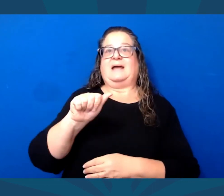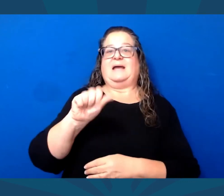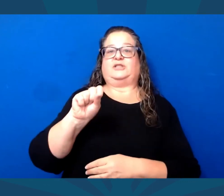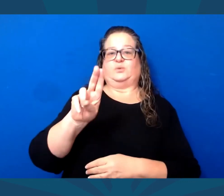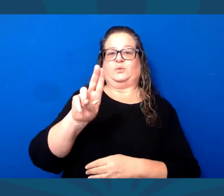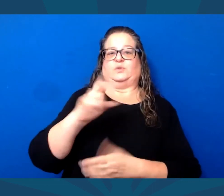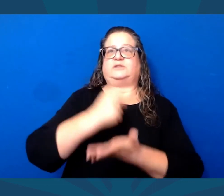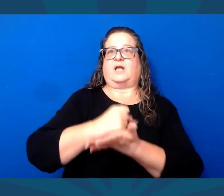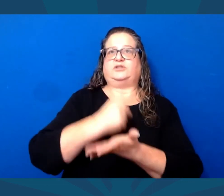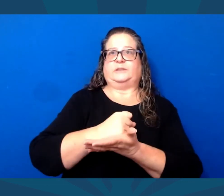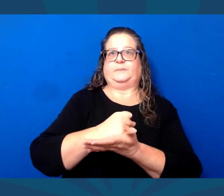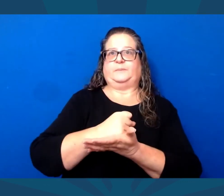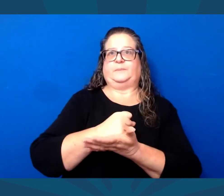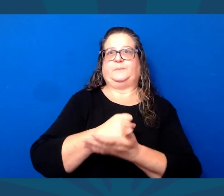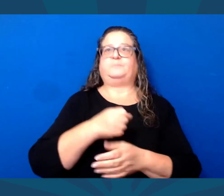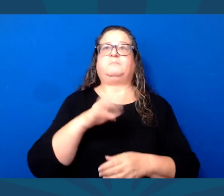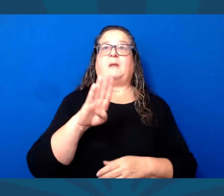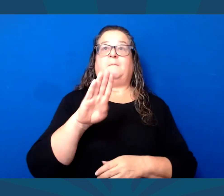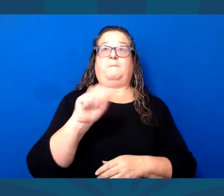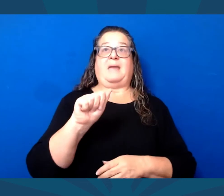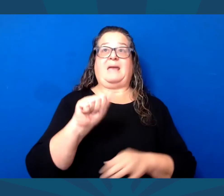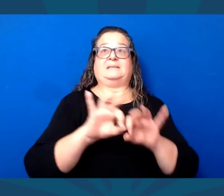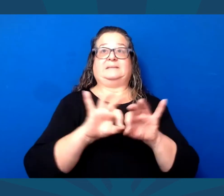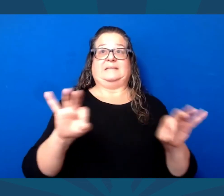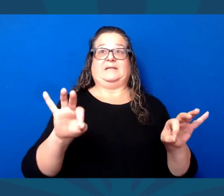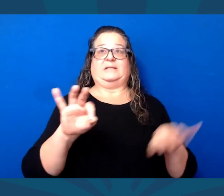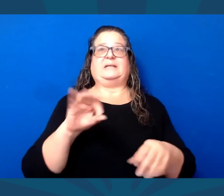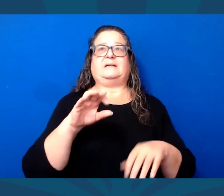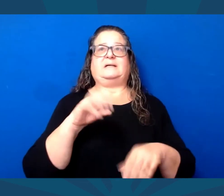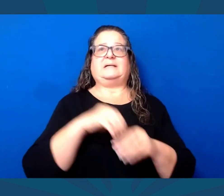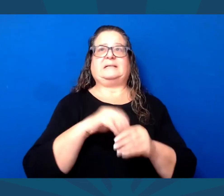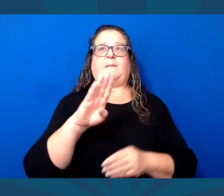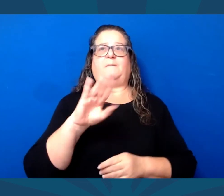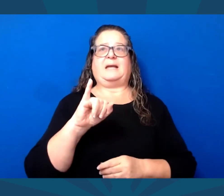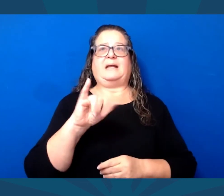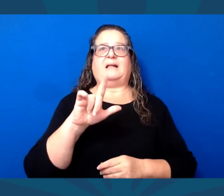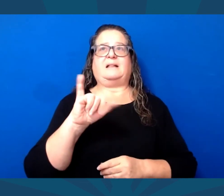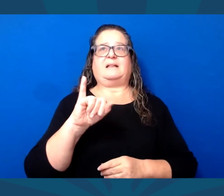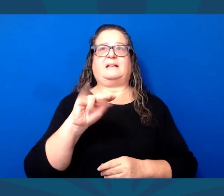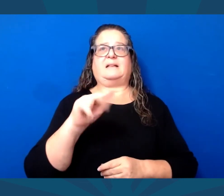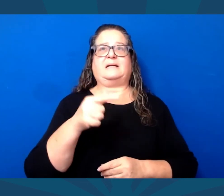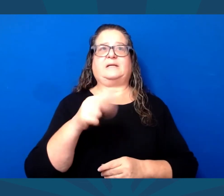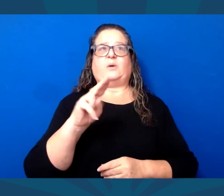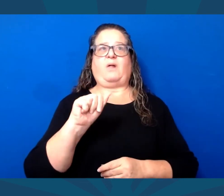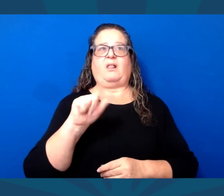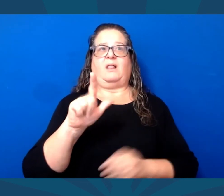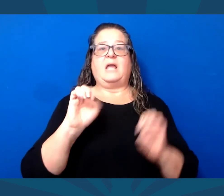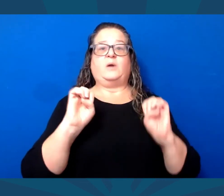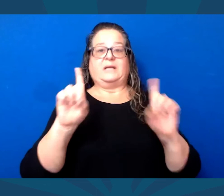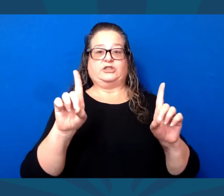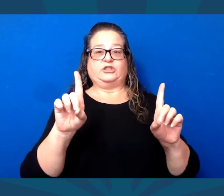transferred to ASU on scholarship from SMCC, completed a bachelor's in bilingual